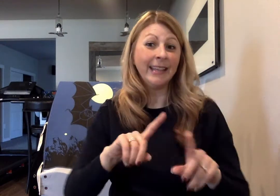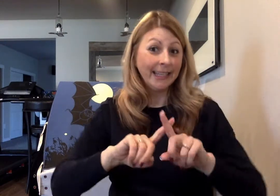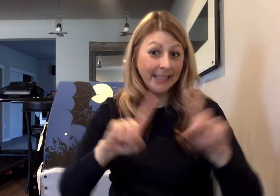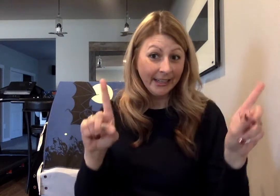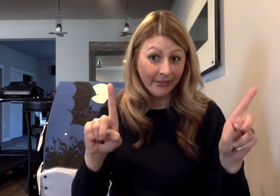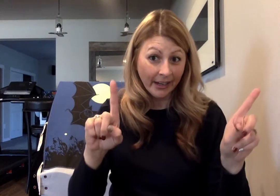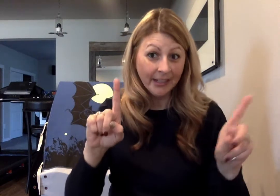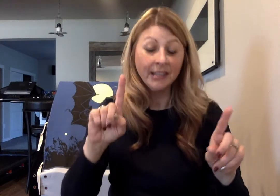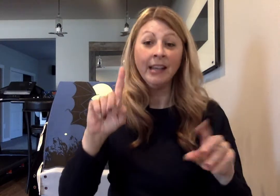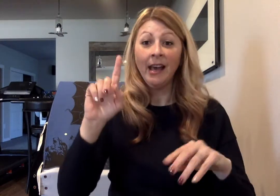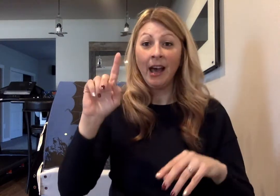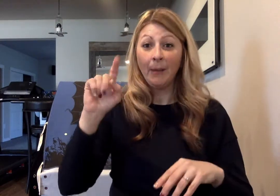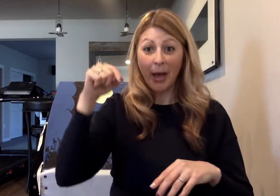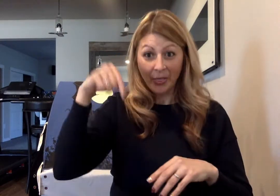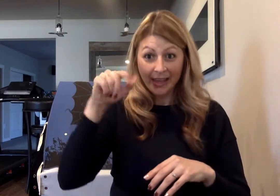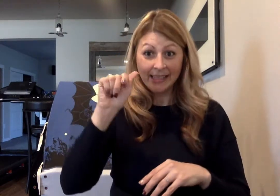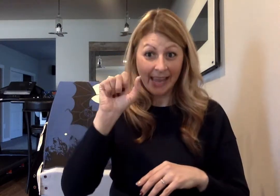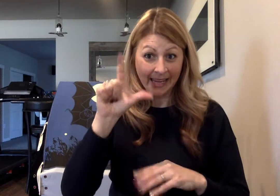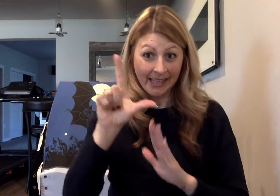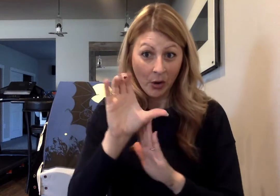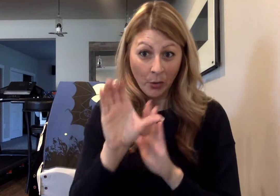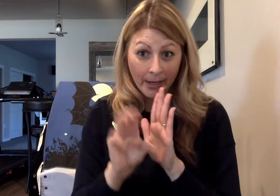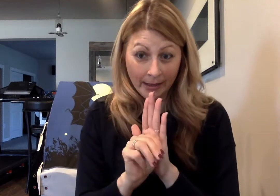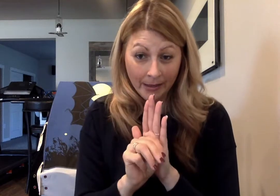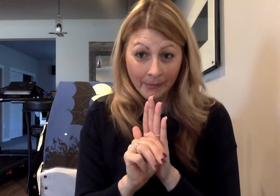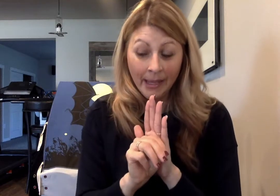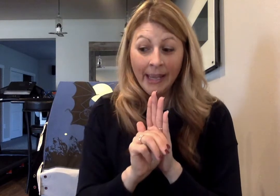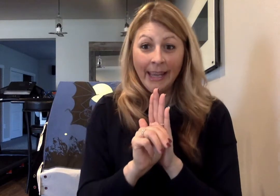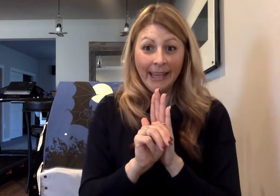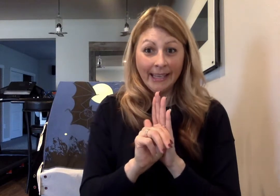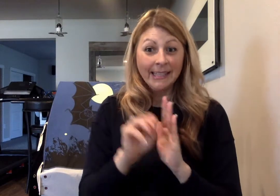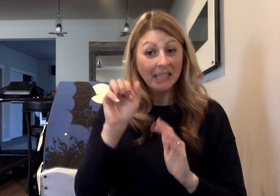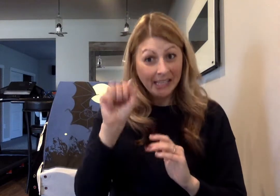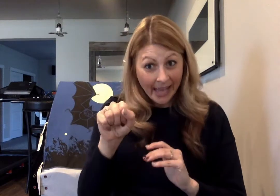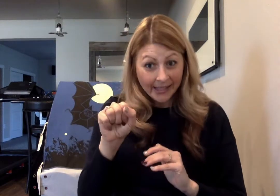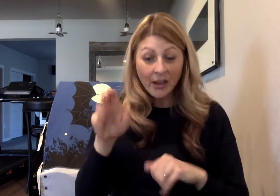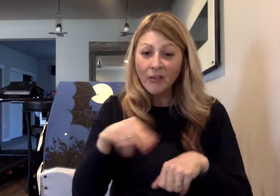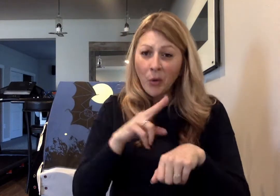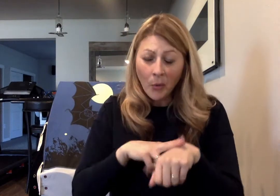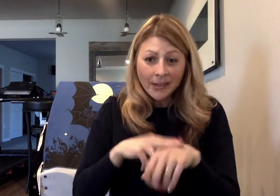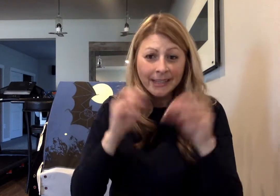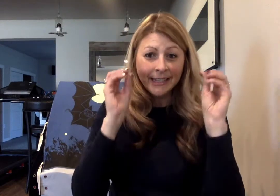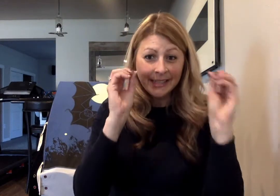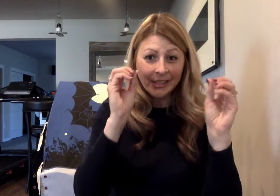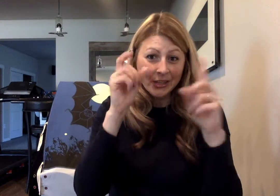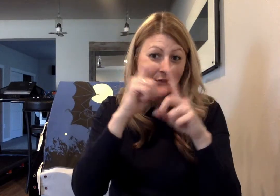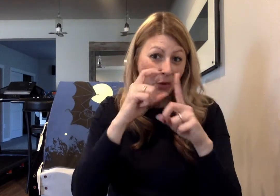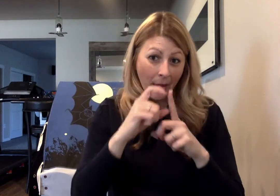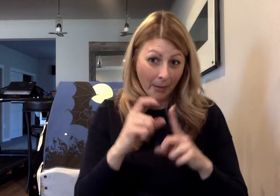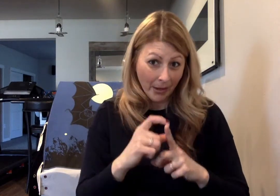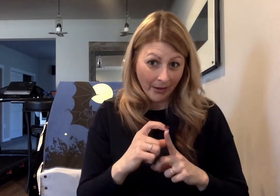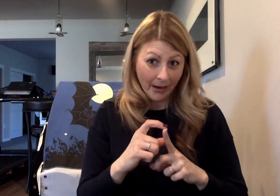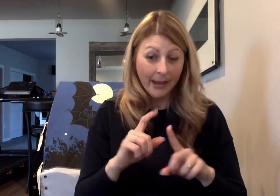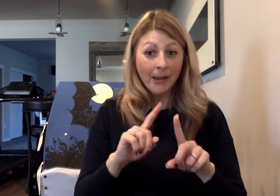is different about this ASL curriculum is, yes, of course, it teaches vocabulary,